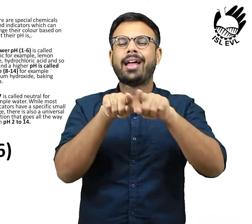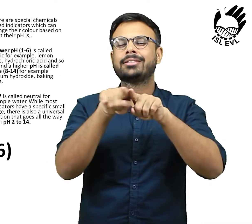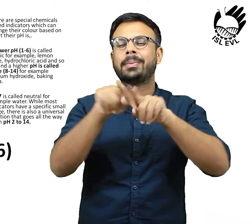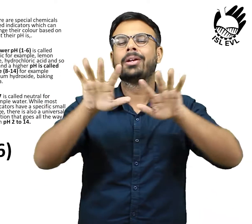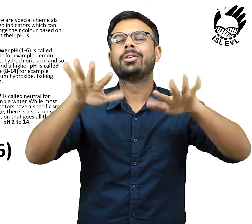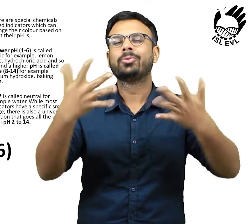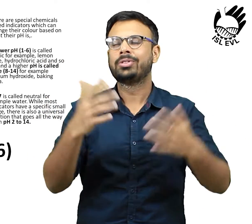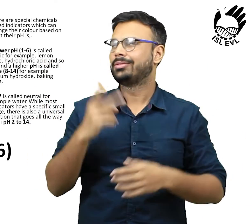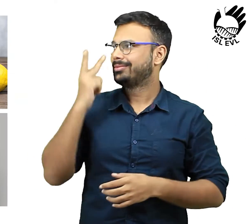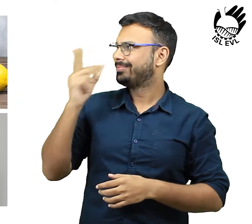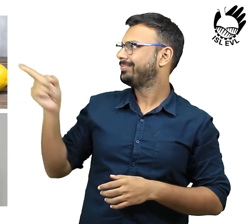For example,